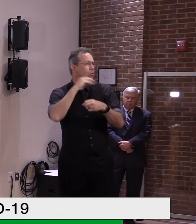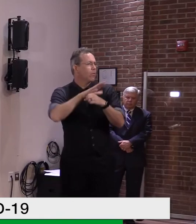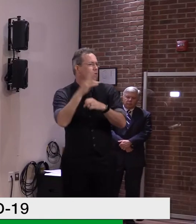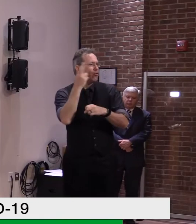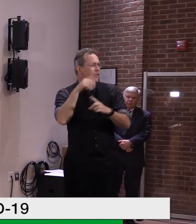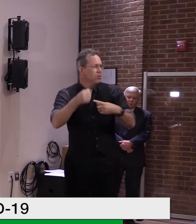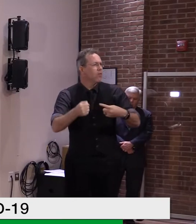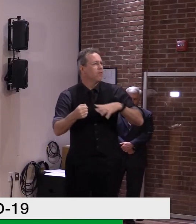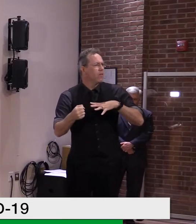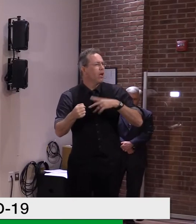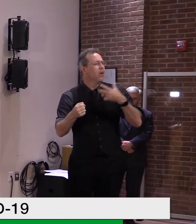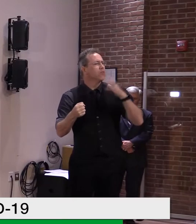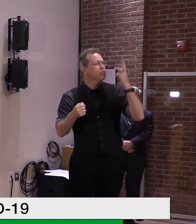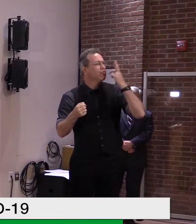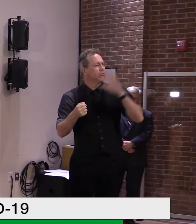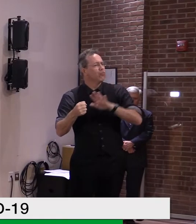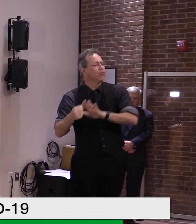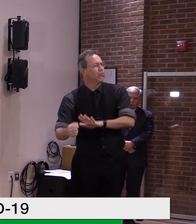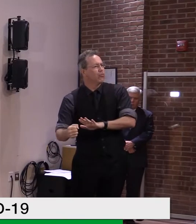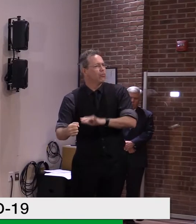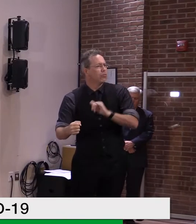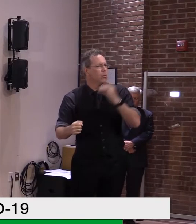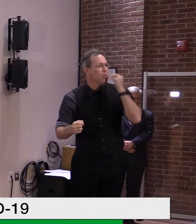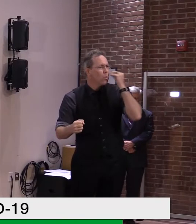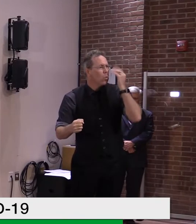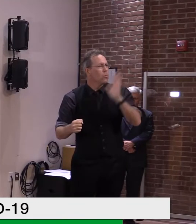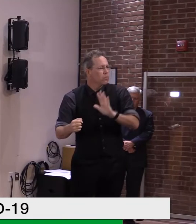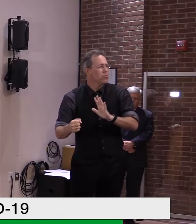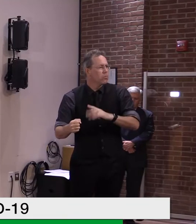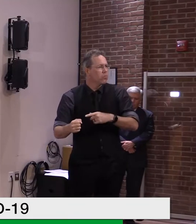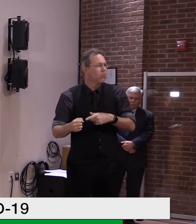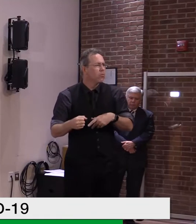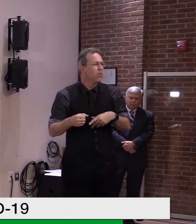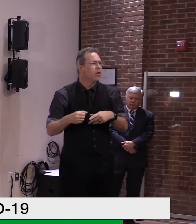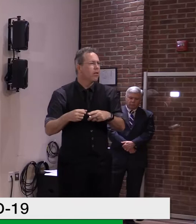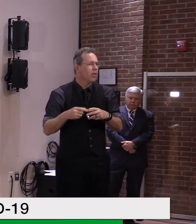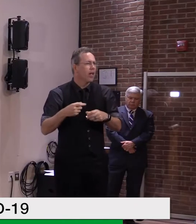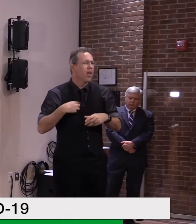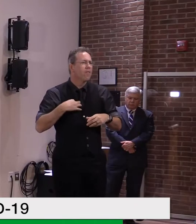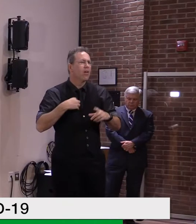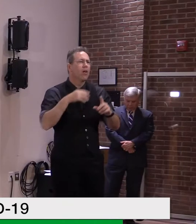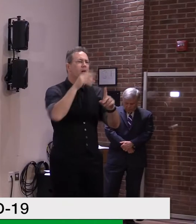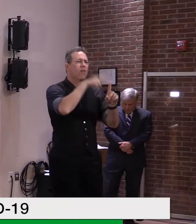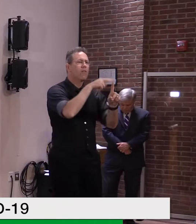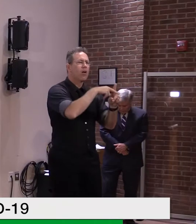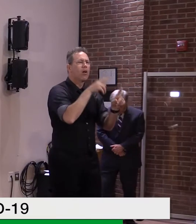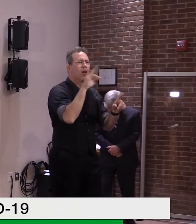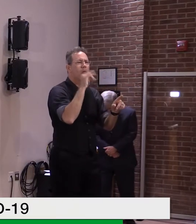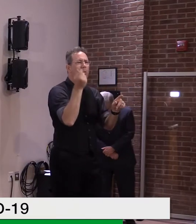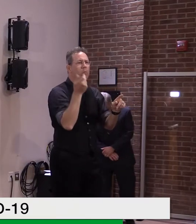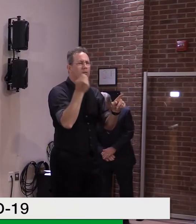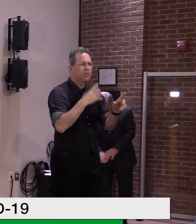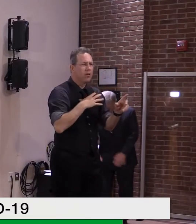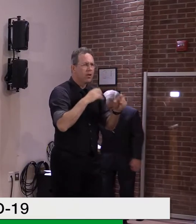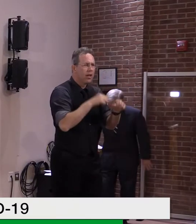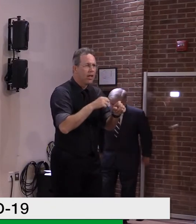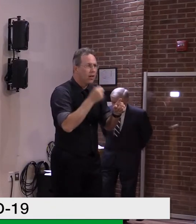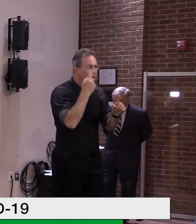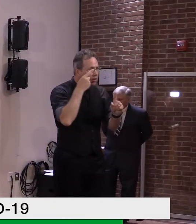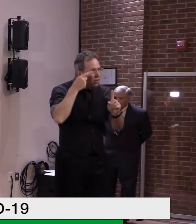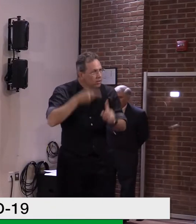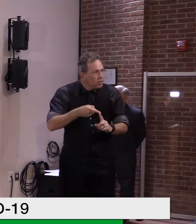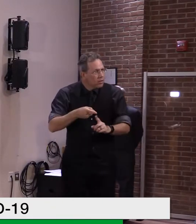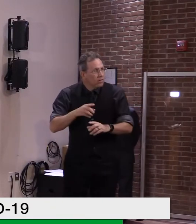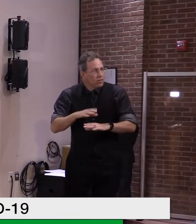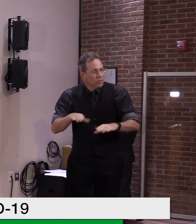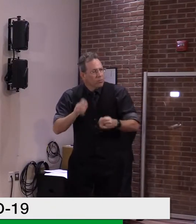don't have to perform the work search and could continue filing. But it's going to be very case specific, so it's hard to